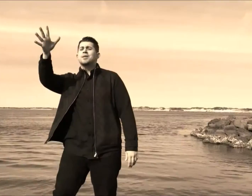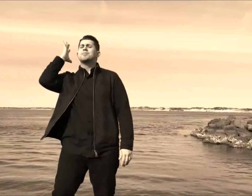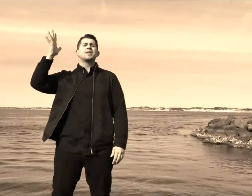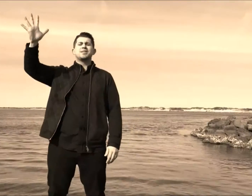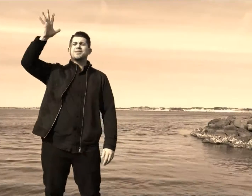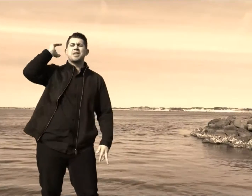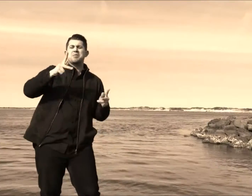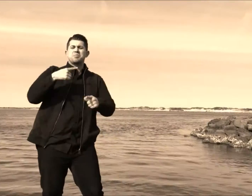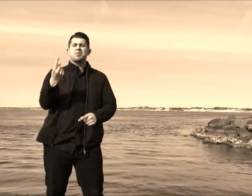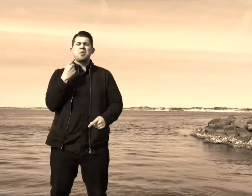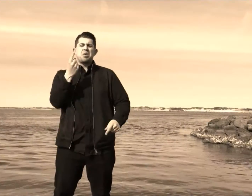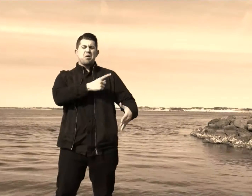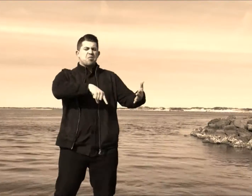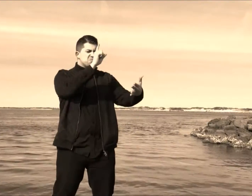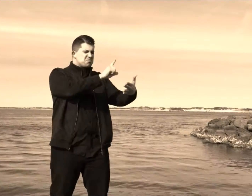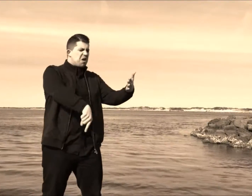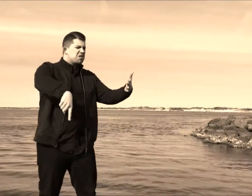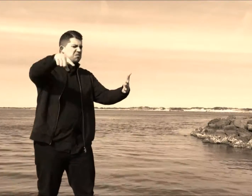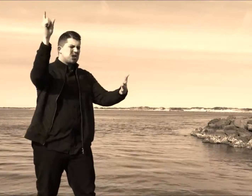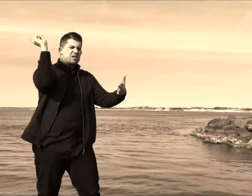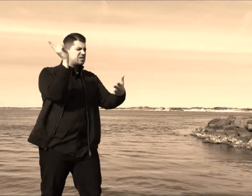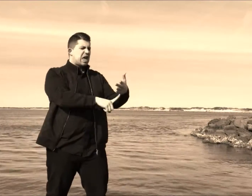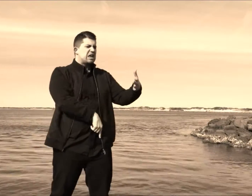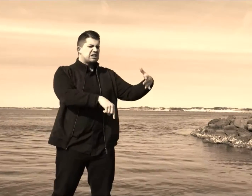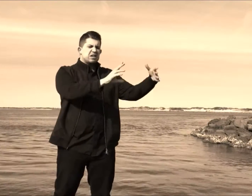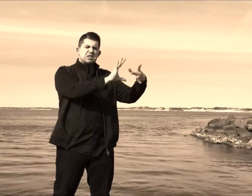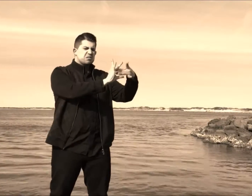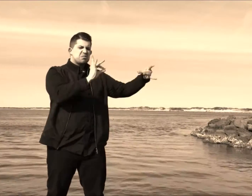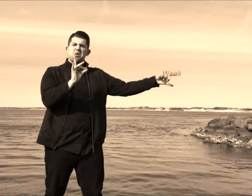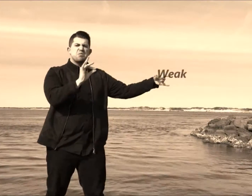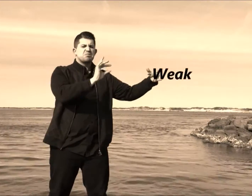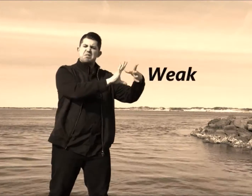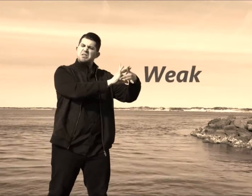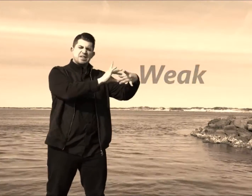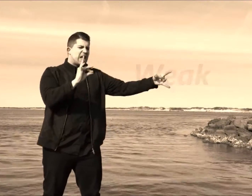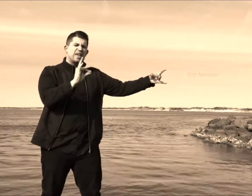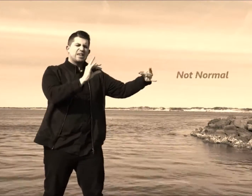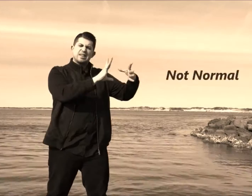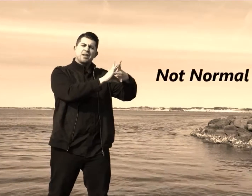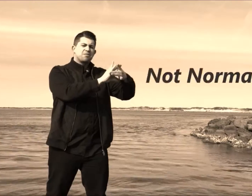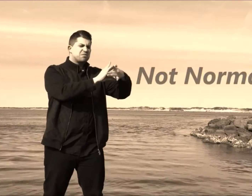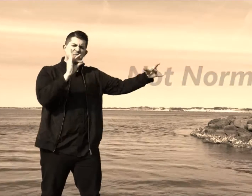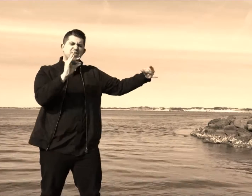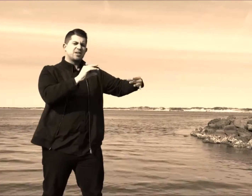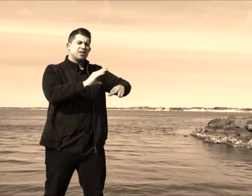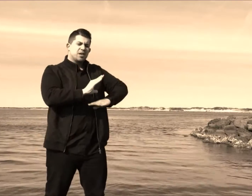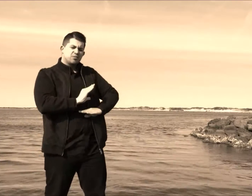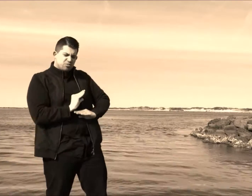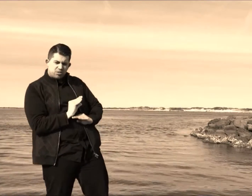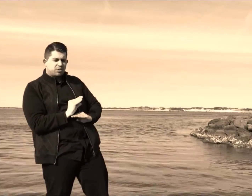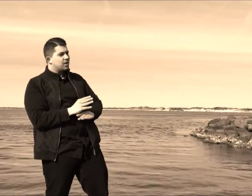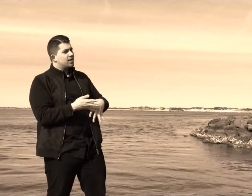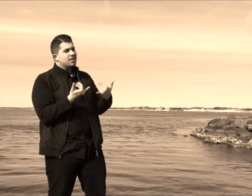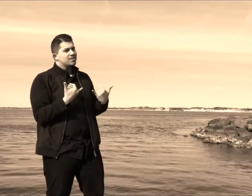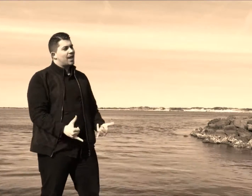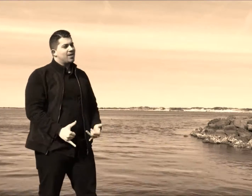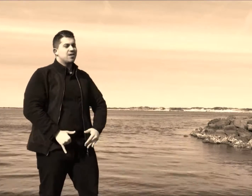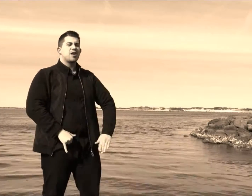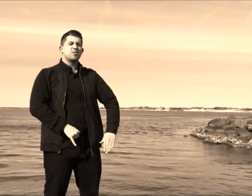Beat down on me, beat down like a waterfall Cause I can take on so much more than I had ever dreamed So beat down on